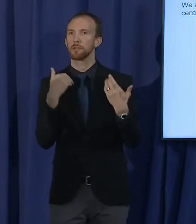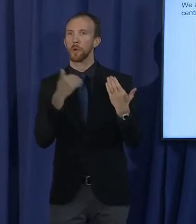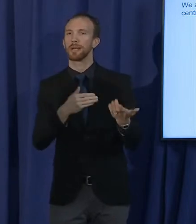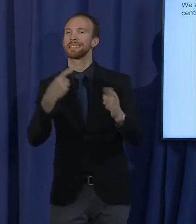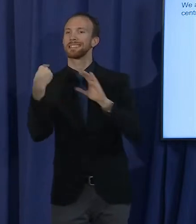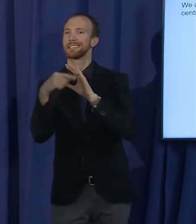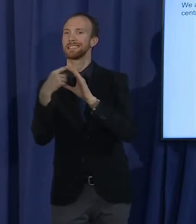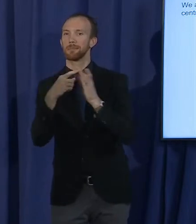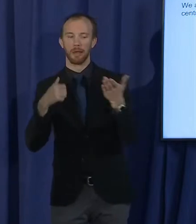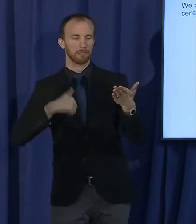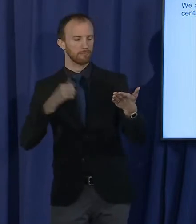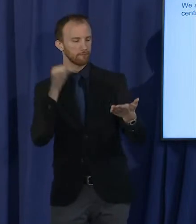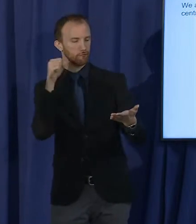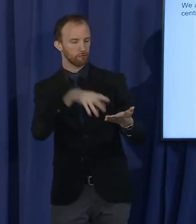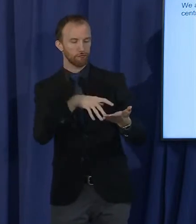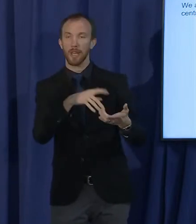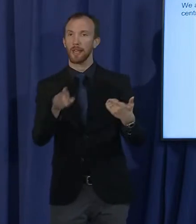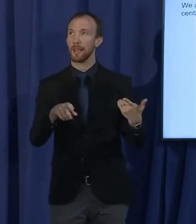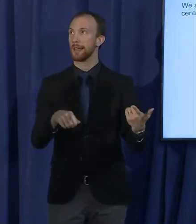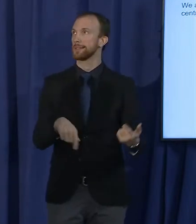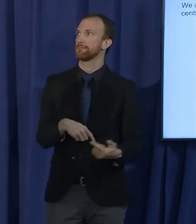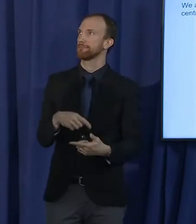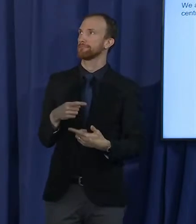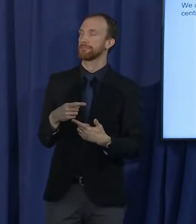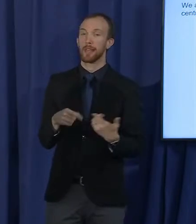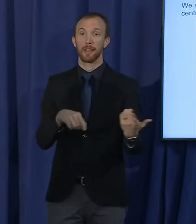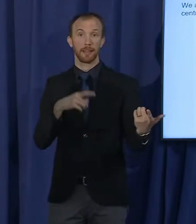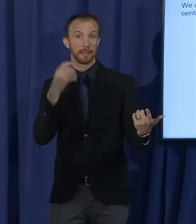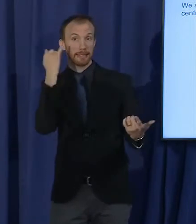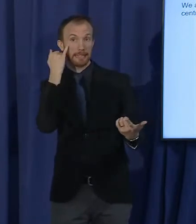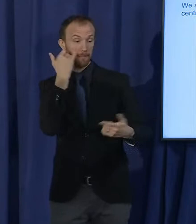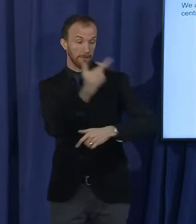when availability does become available.